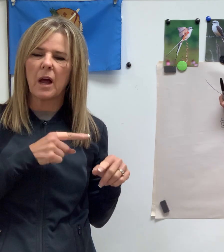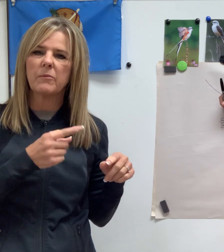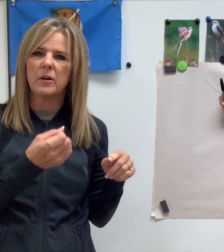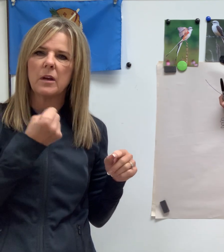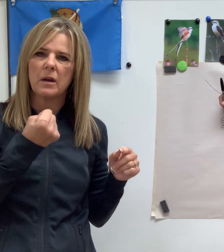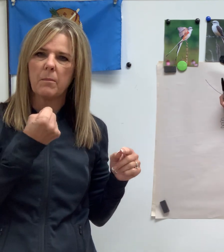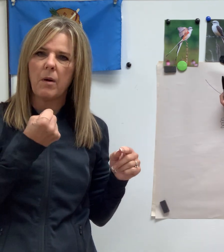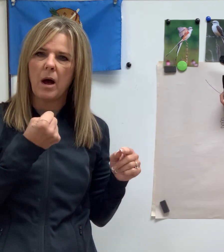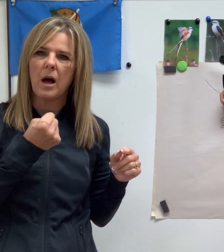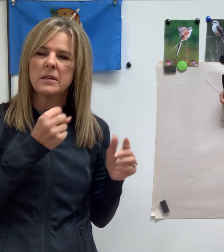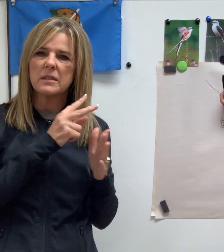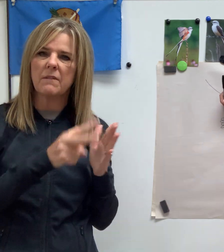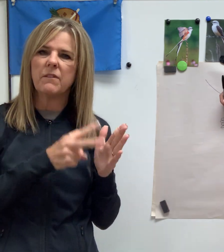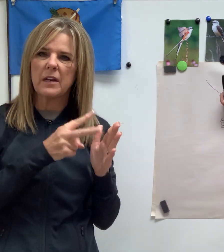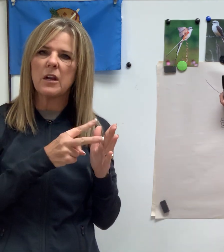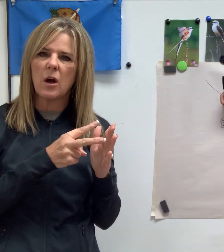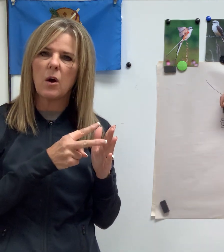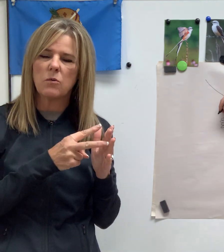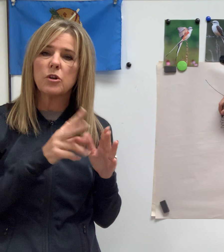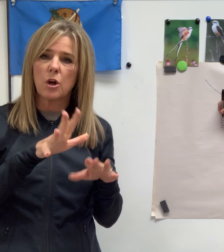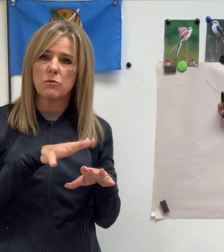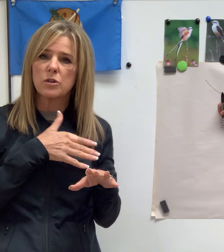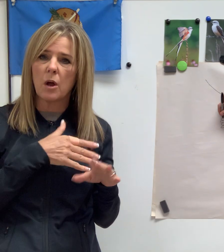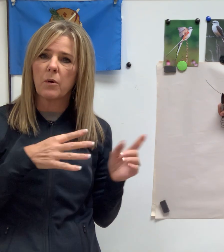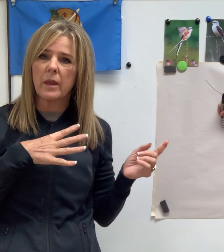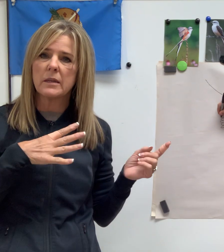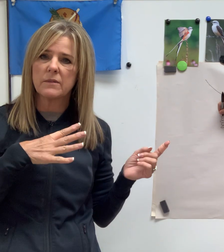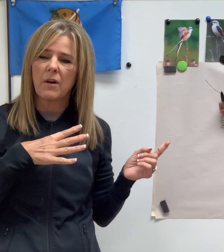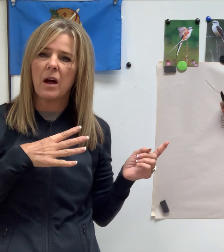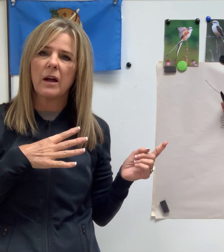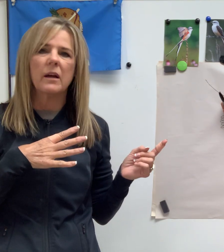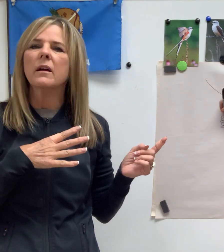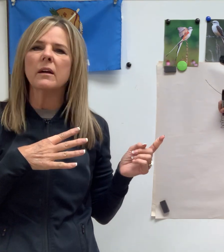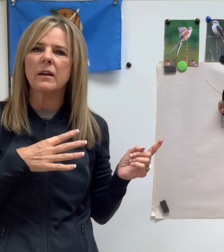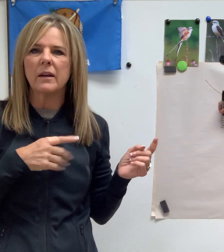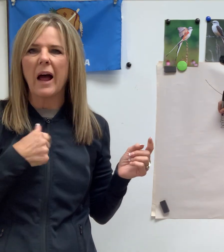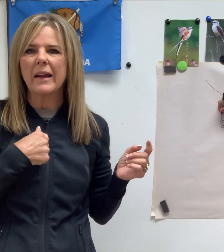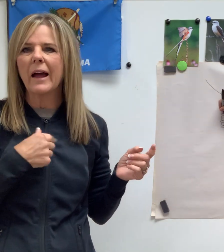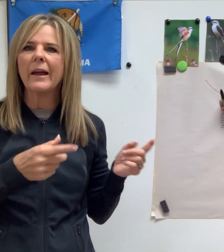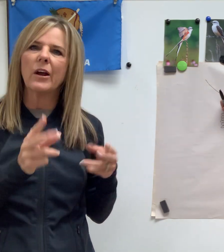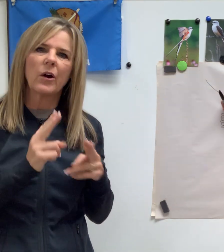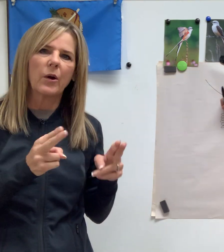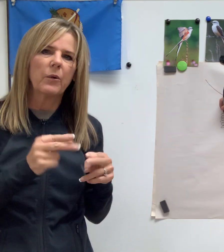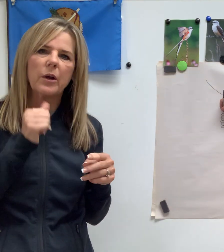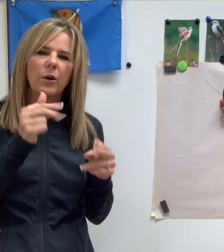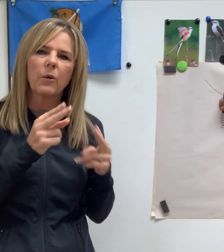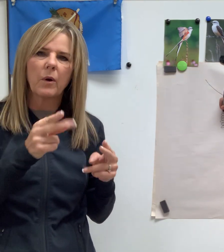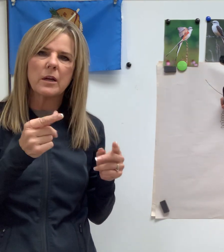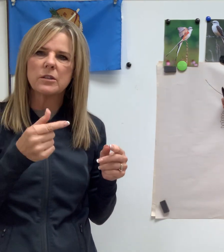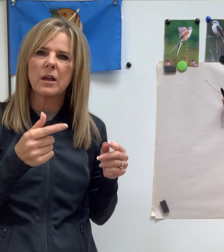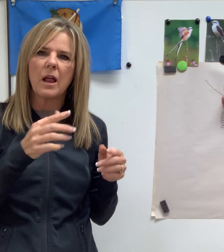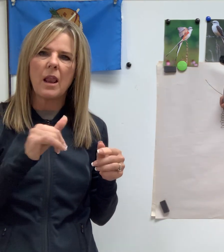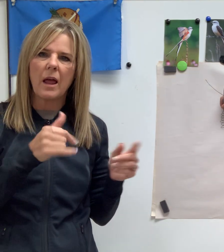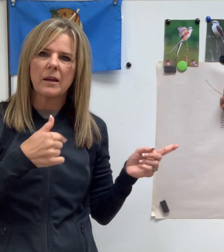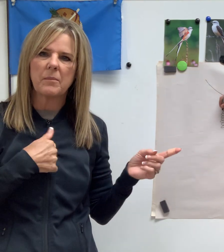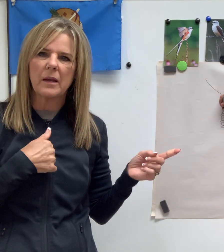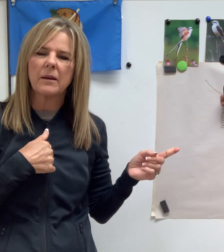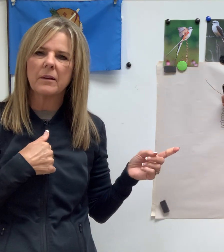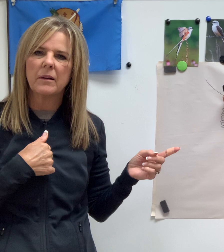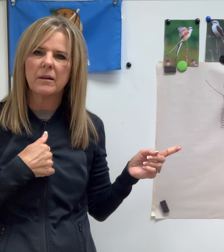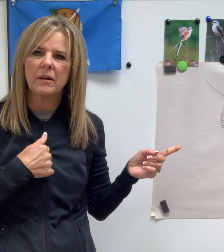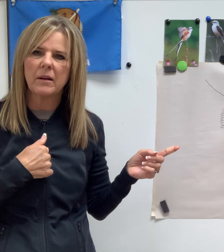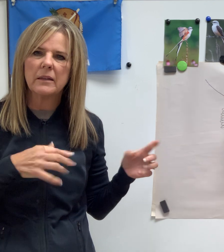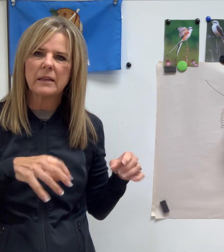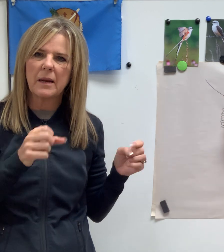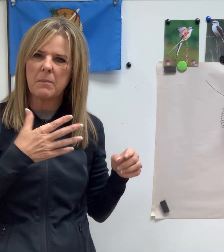pause the video to go a little slower. That's fine. You know, Miss Adams, I kind of rush. Don't rush like Miss Adams. I'm